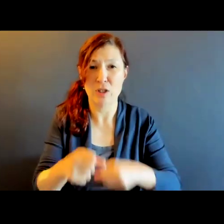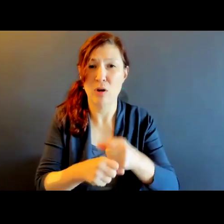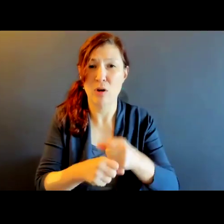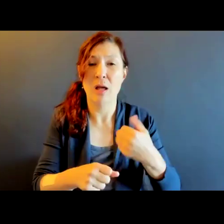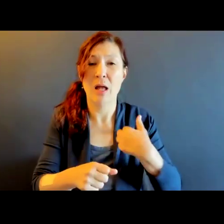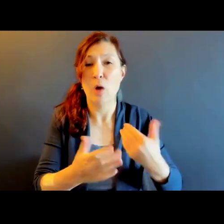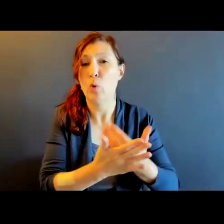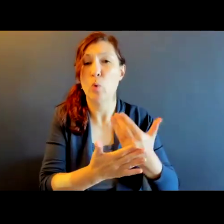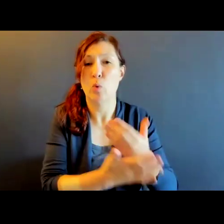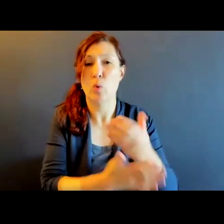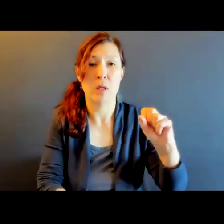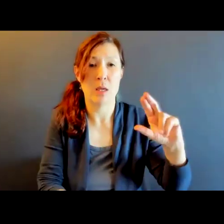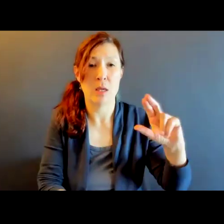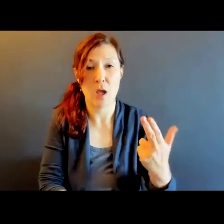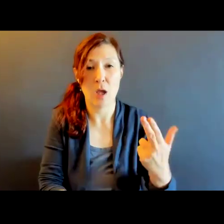Roberts School in Rosendale.